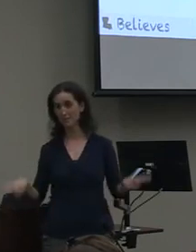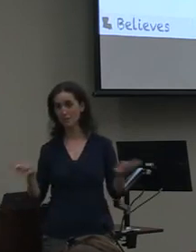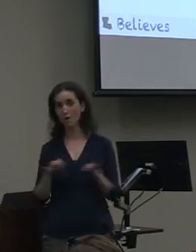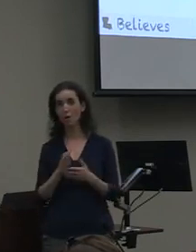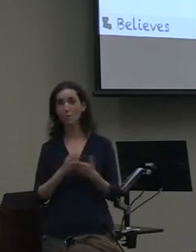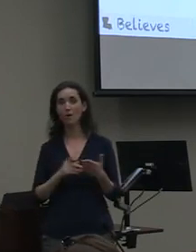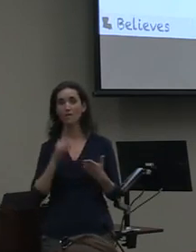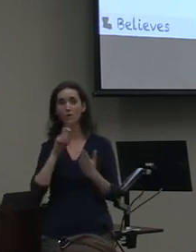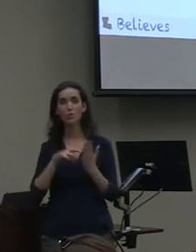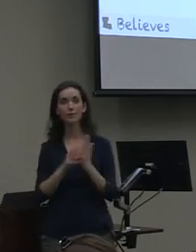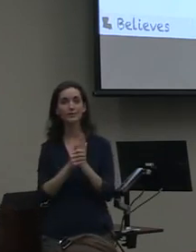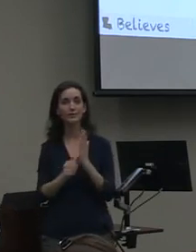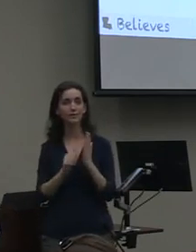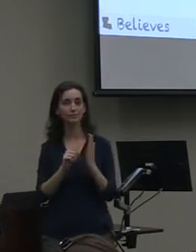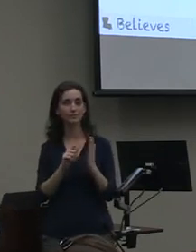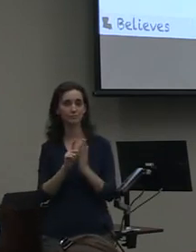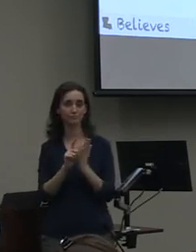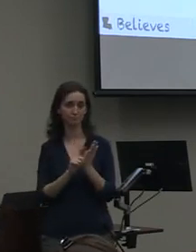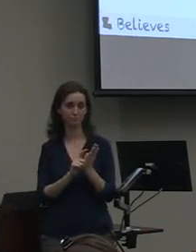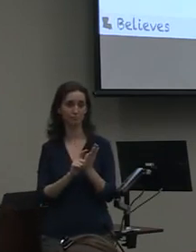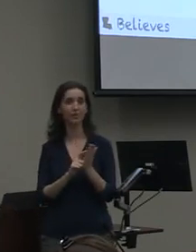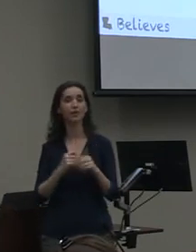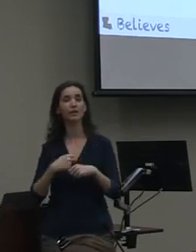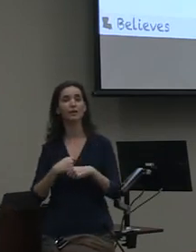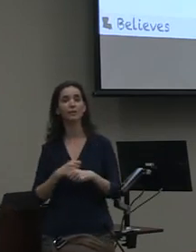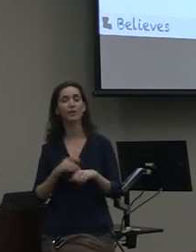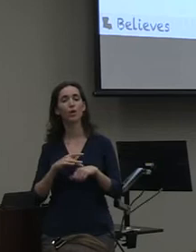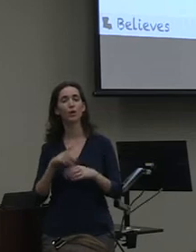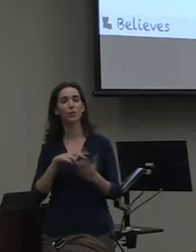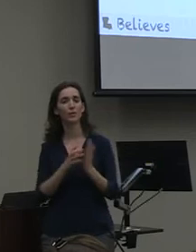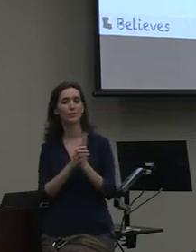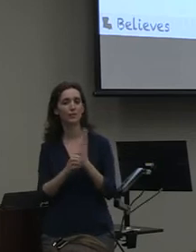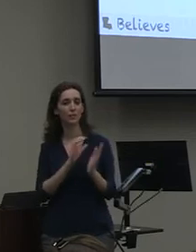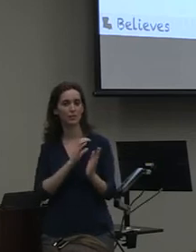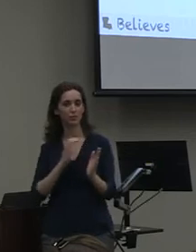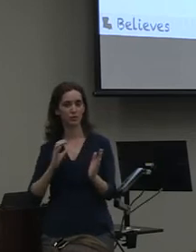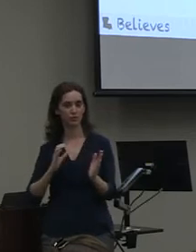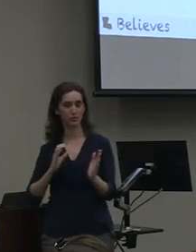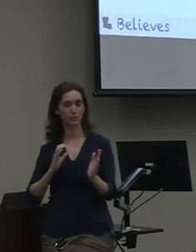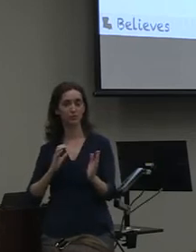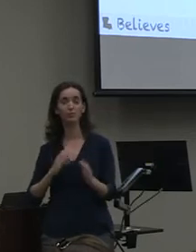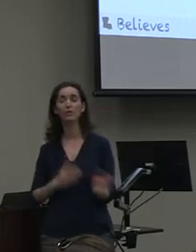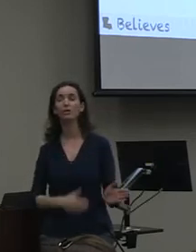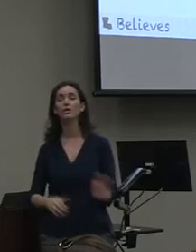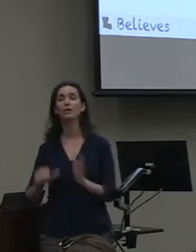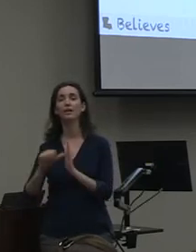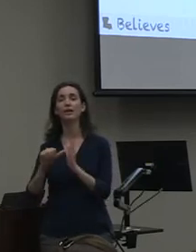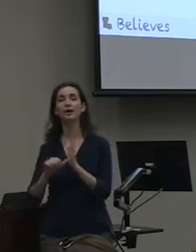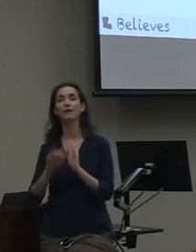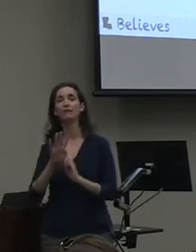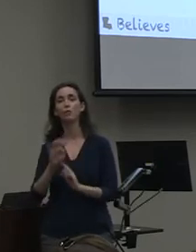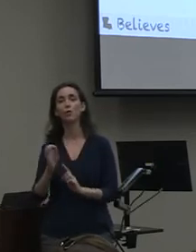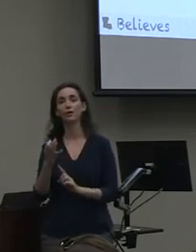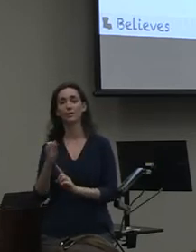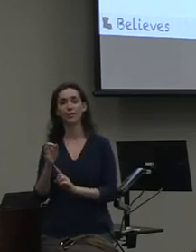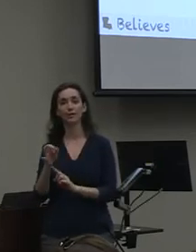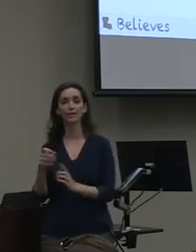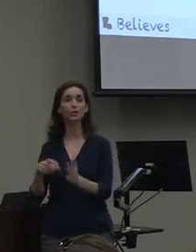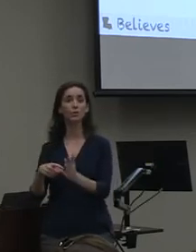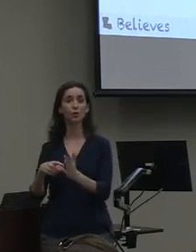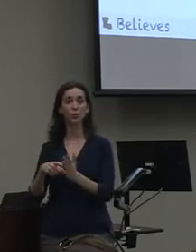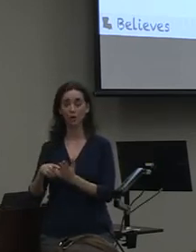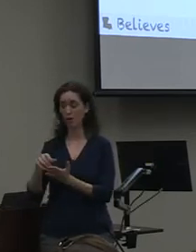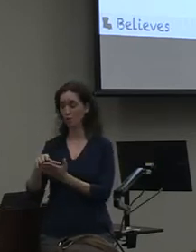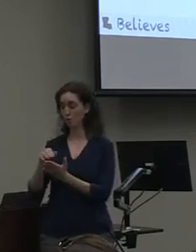literacy legislation that recreates this early literacy commission. And Act 419 requires the reporting of